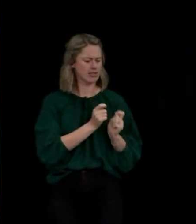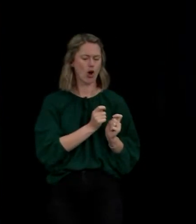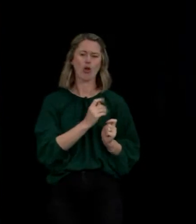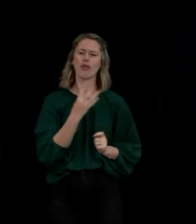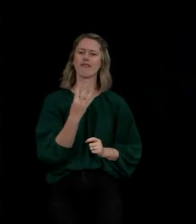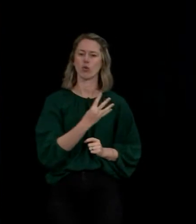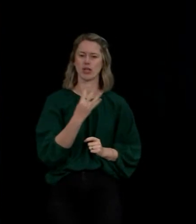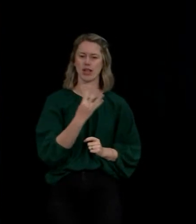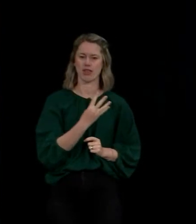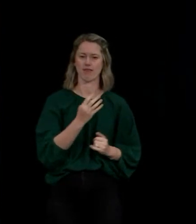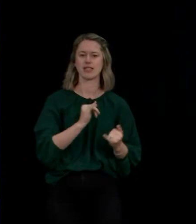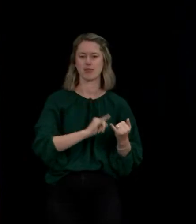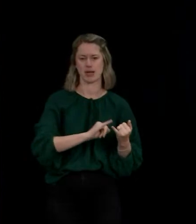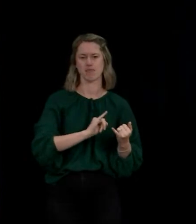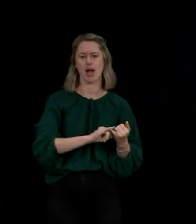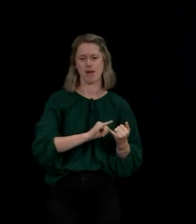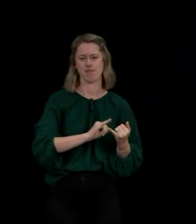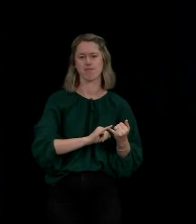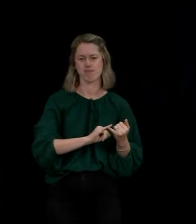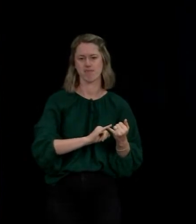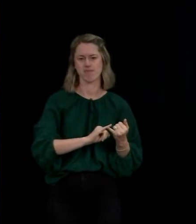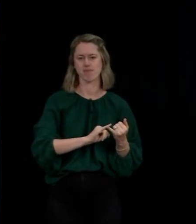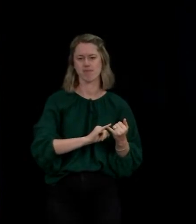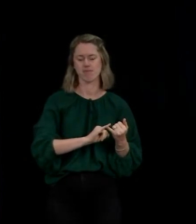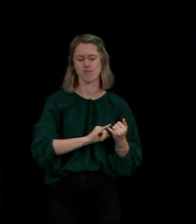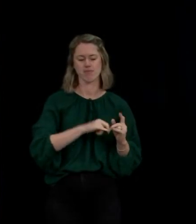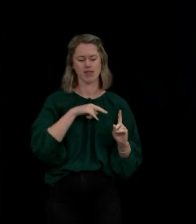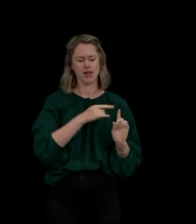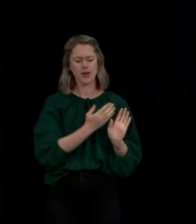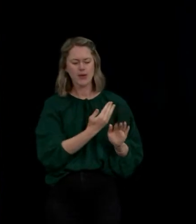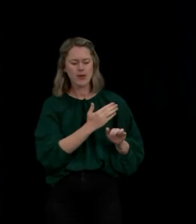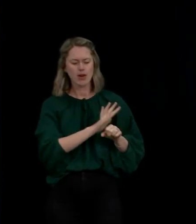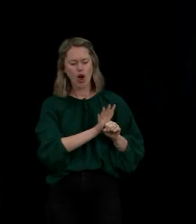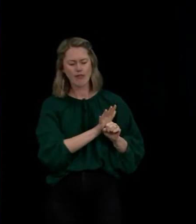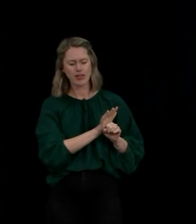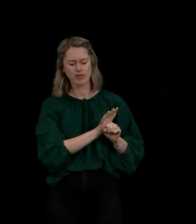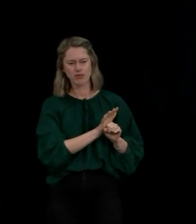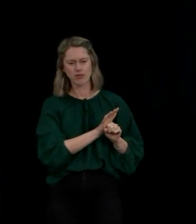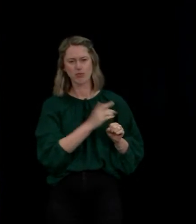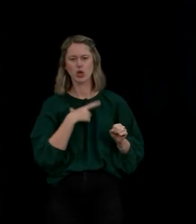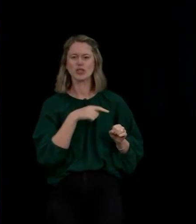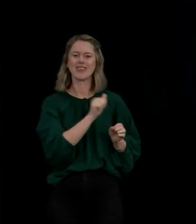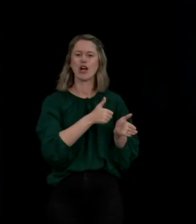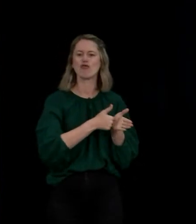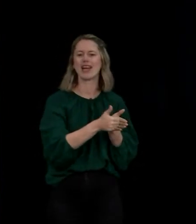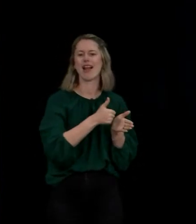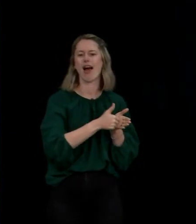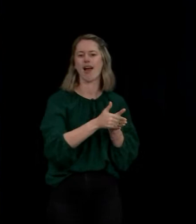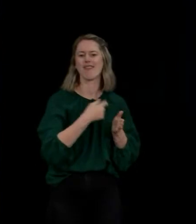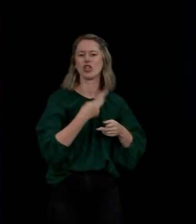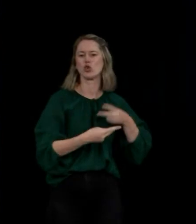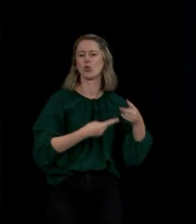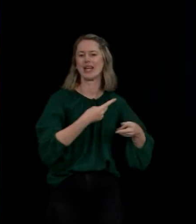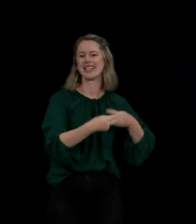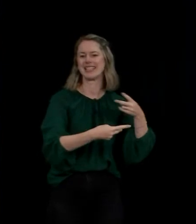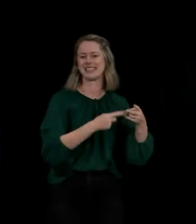the 14th of September, and this positive result was picked up again through regular fortnightly